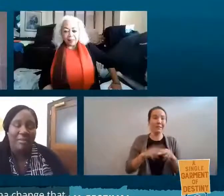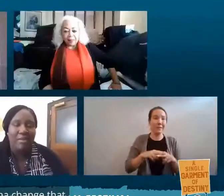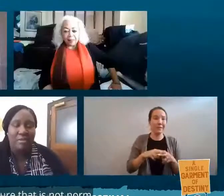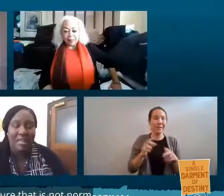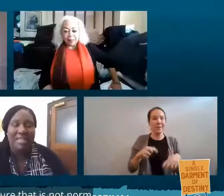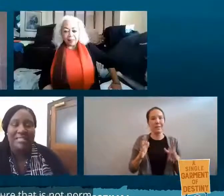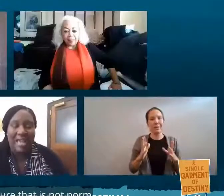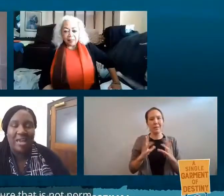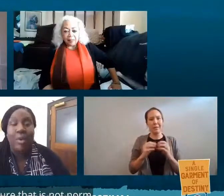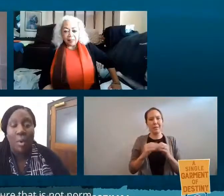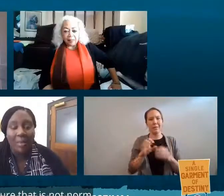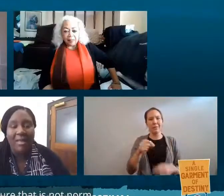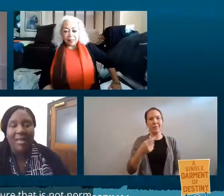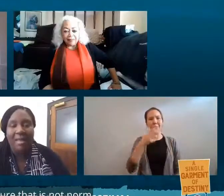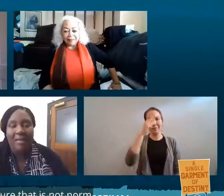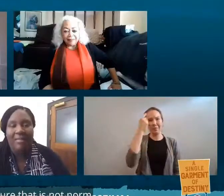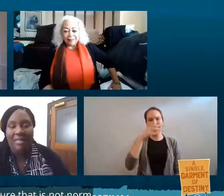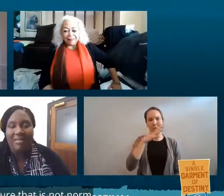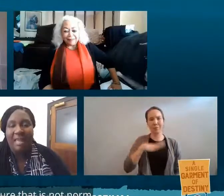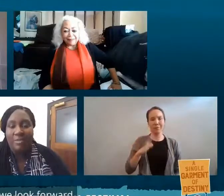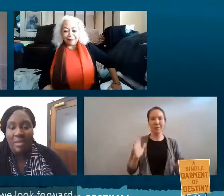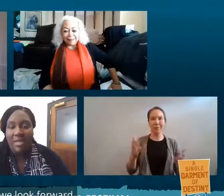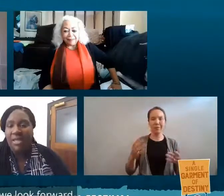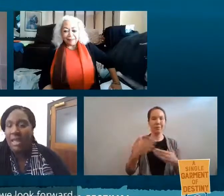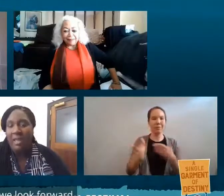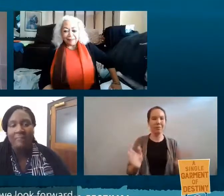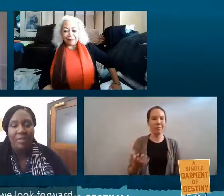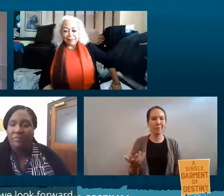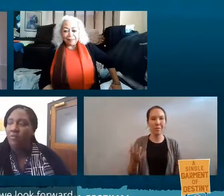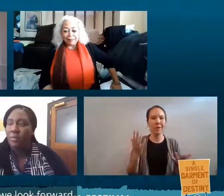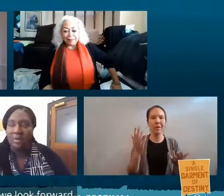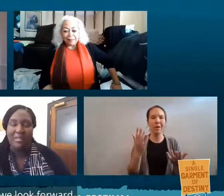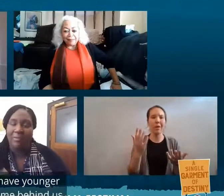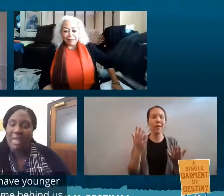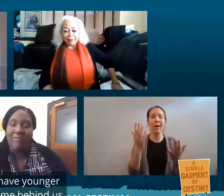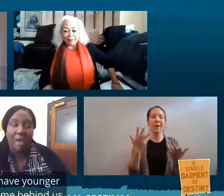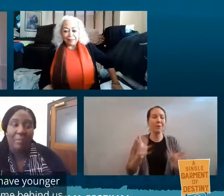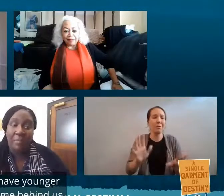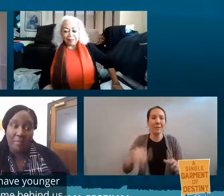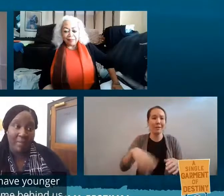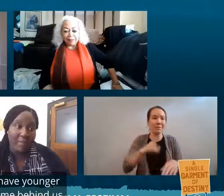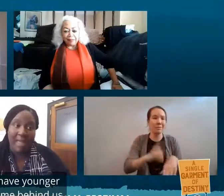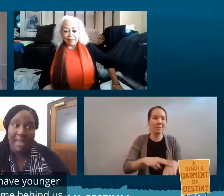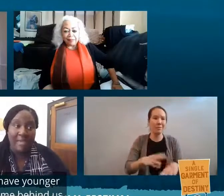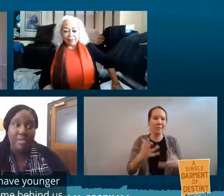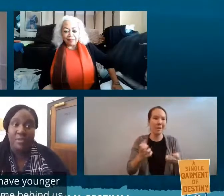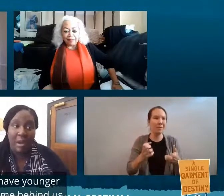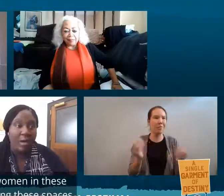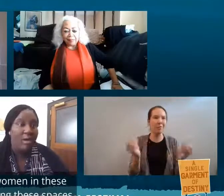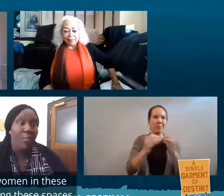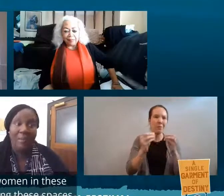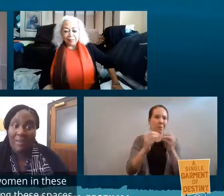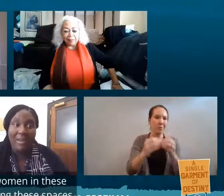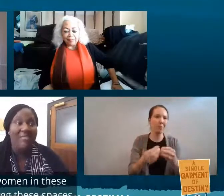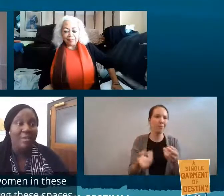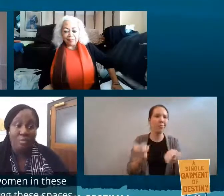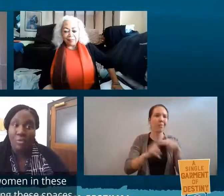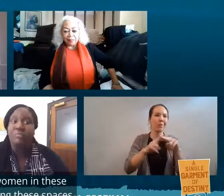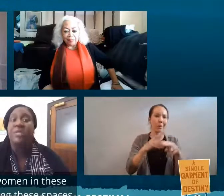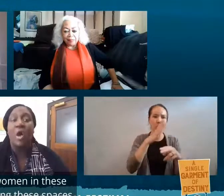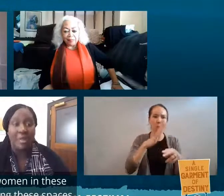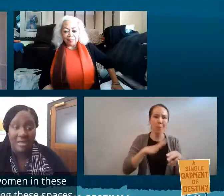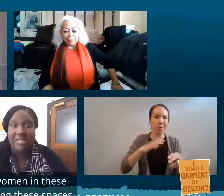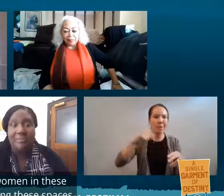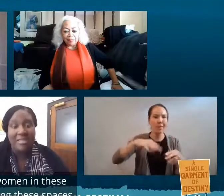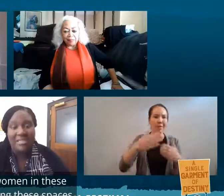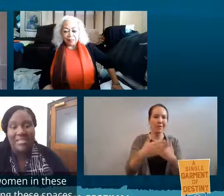to change that. I want to make sure that is not a norm. And that as we look forward, that we have younger people coming behind us who are women in